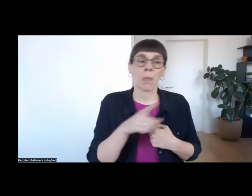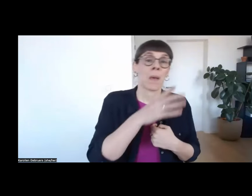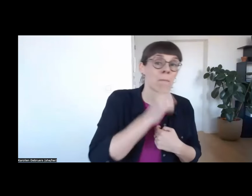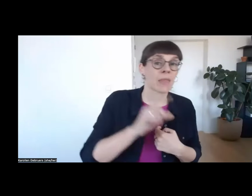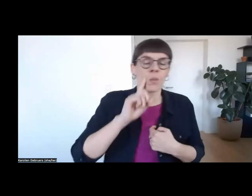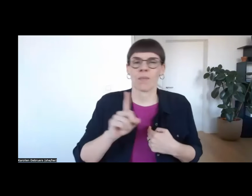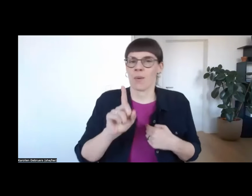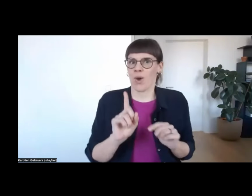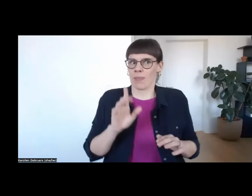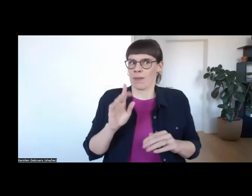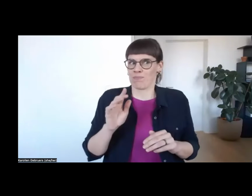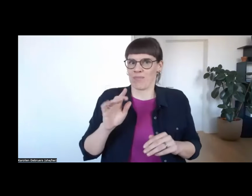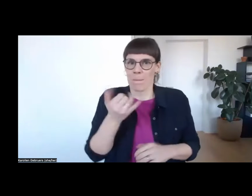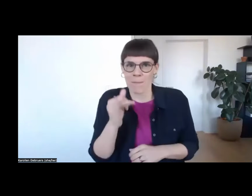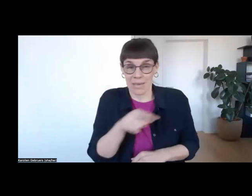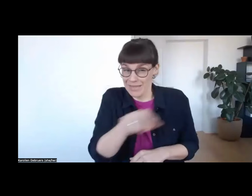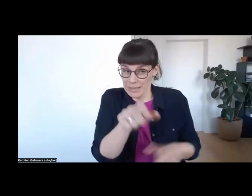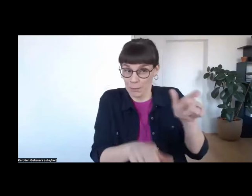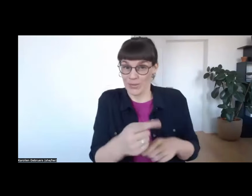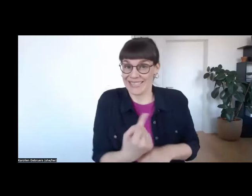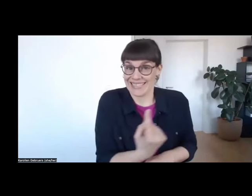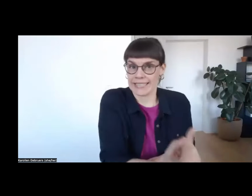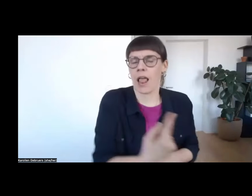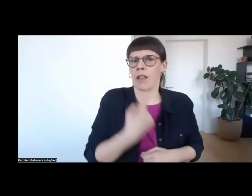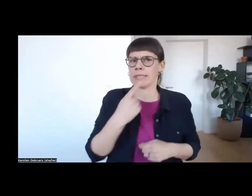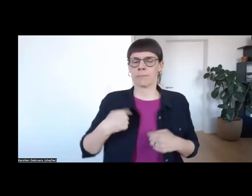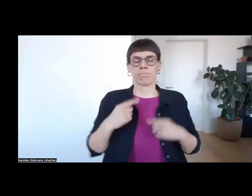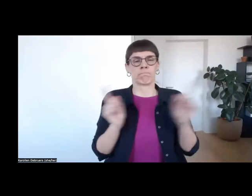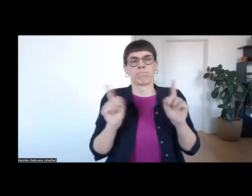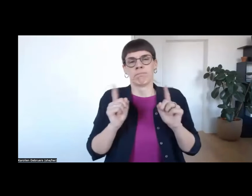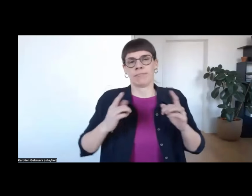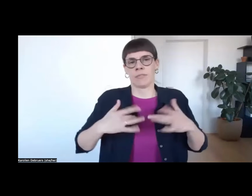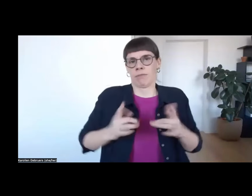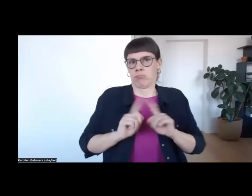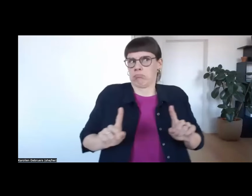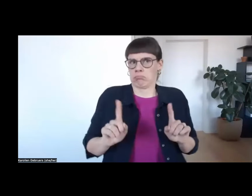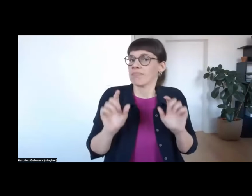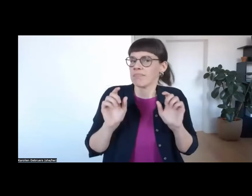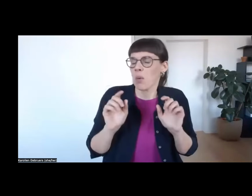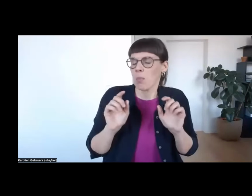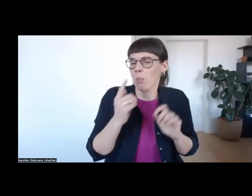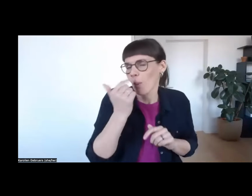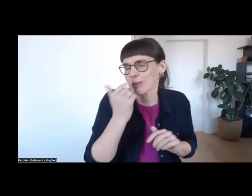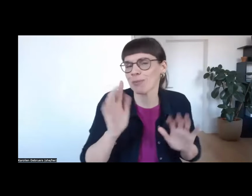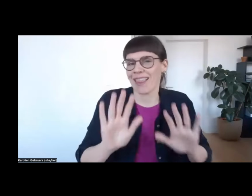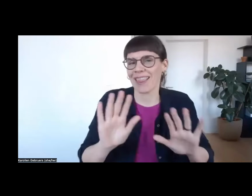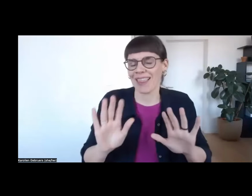of names, you can see the faces, and you can see that some of the people